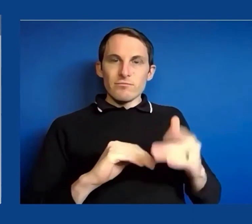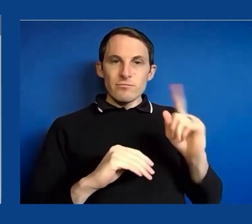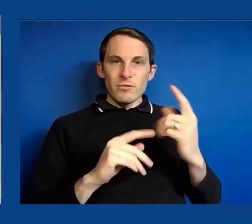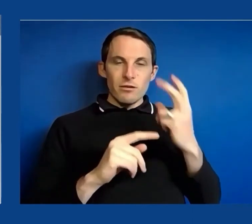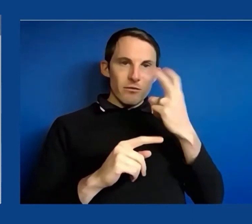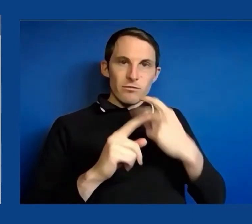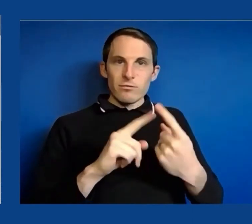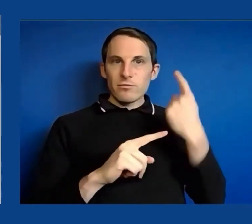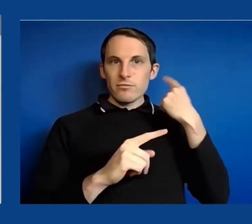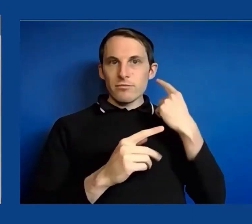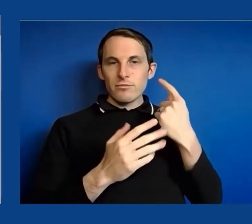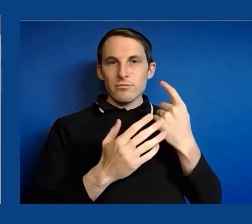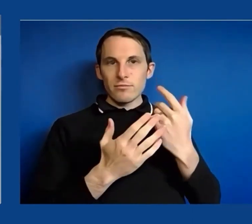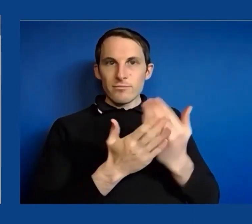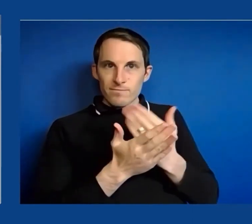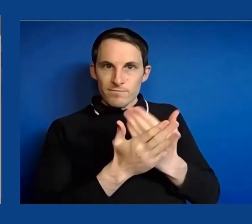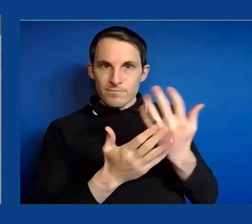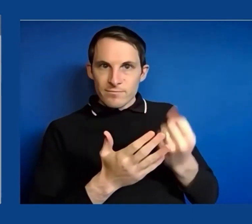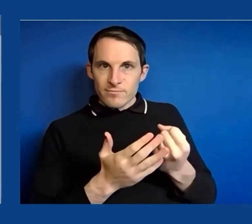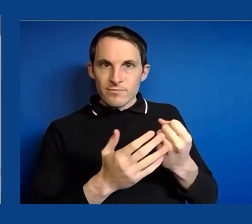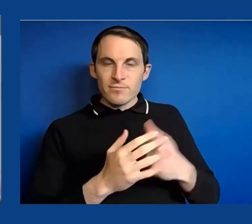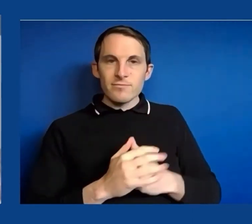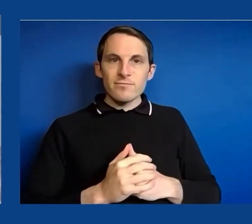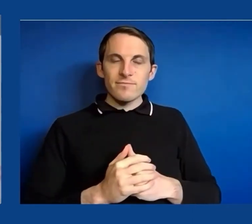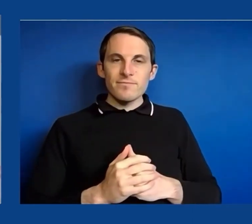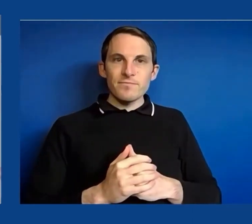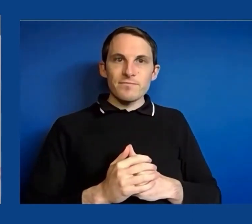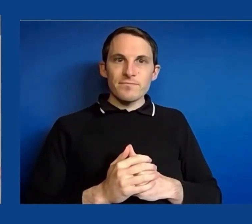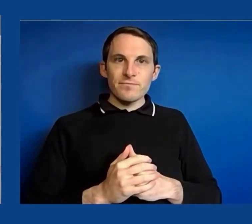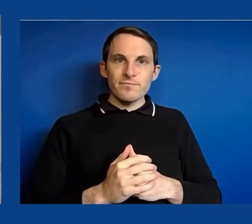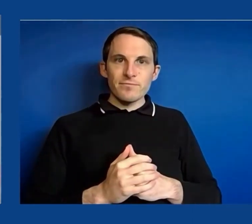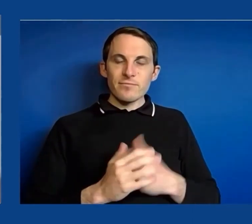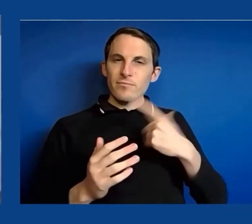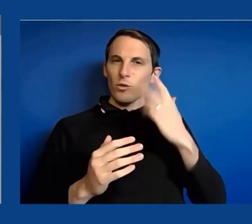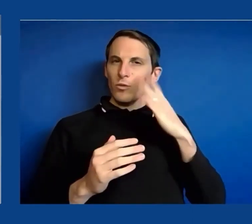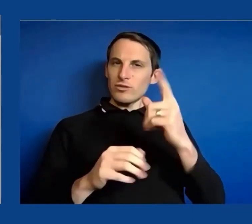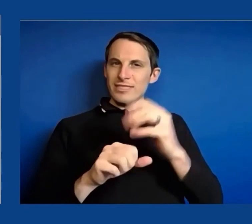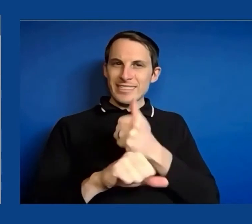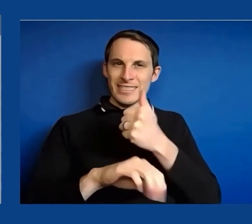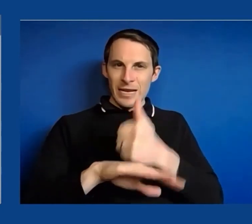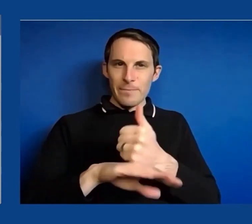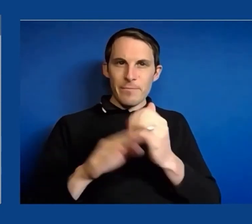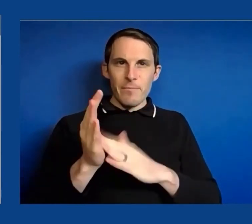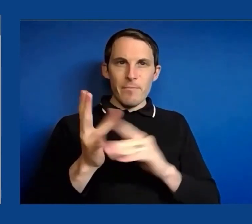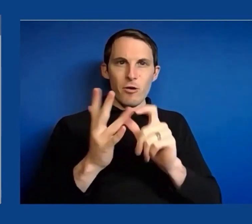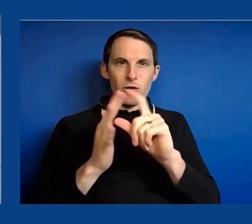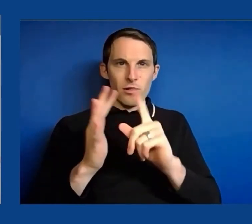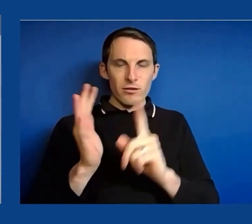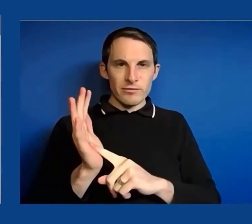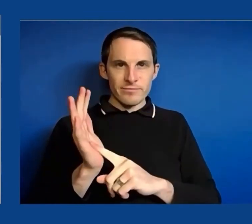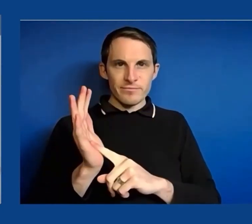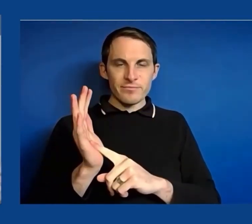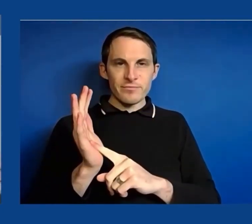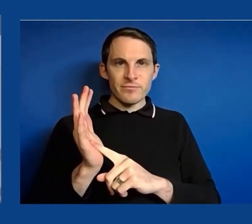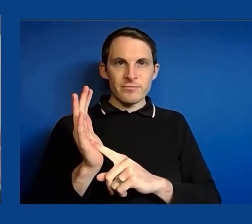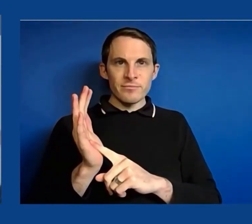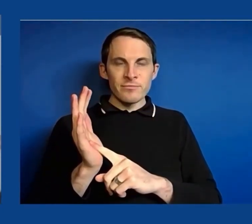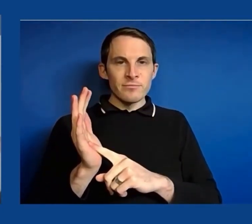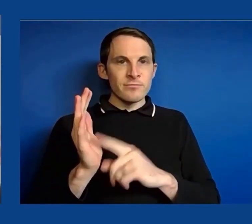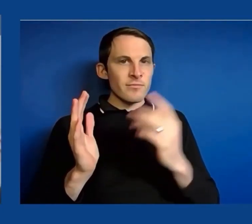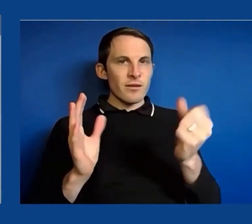with, because when you're setting the model, you had nothing to model it unless I looked at